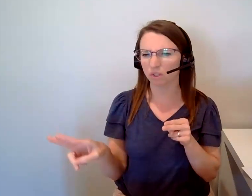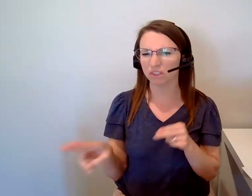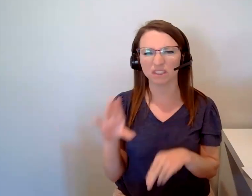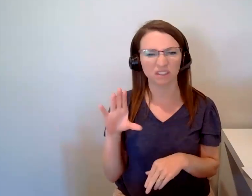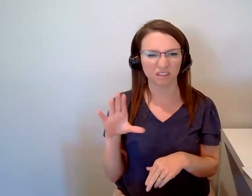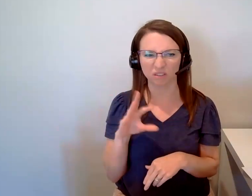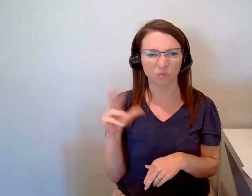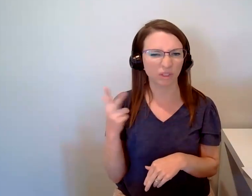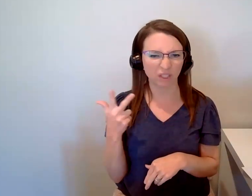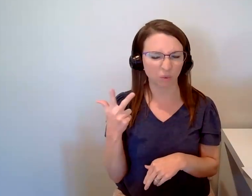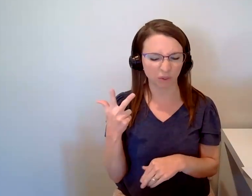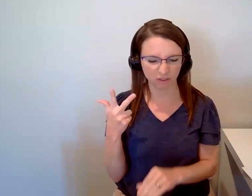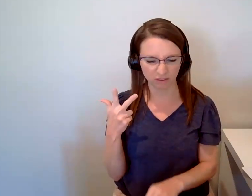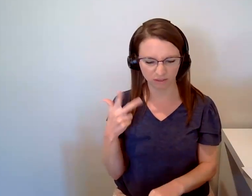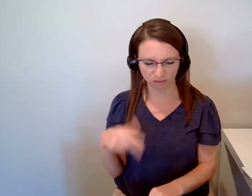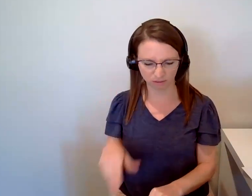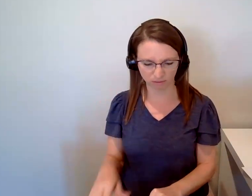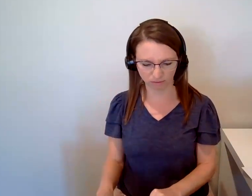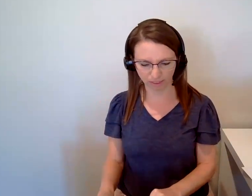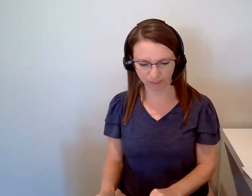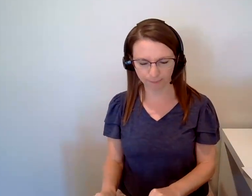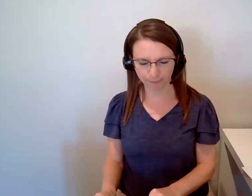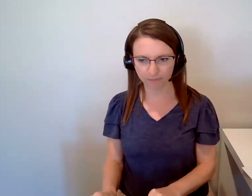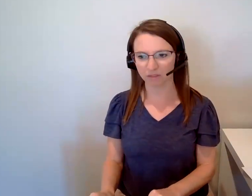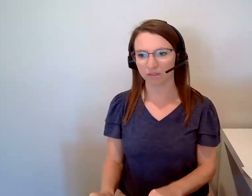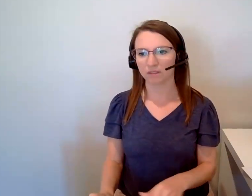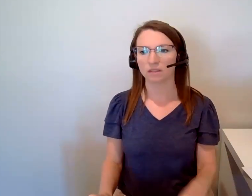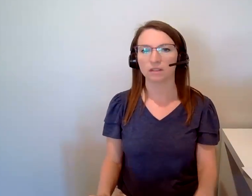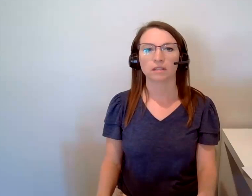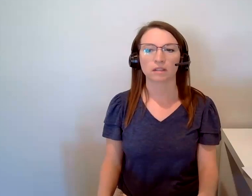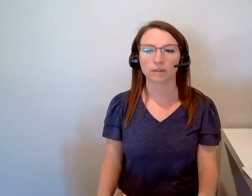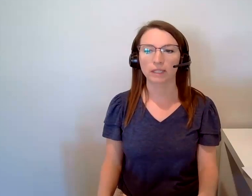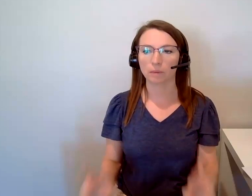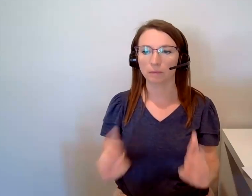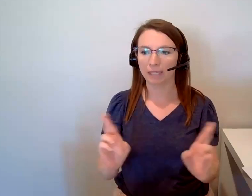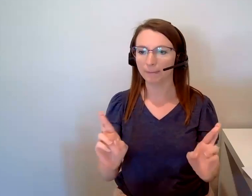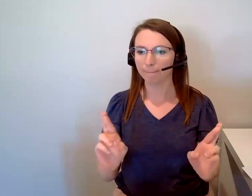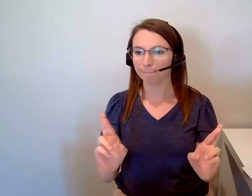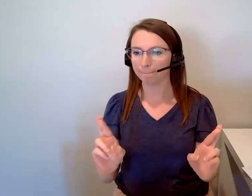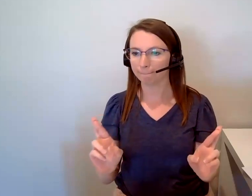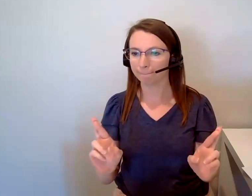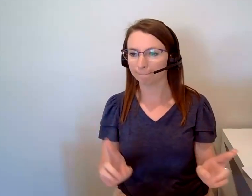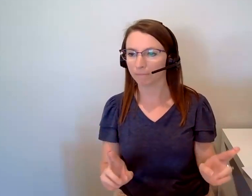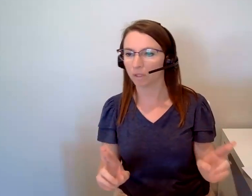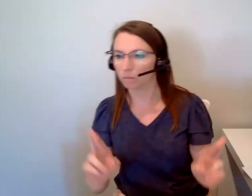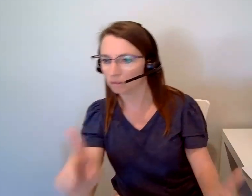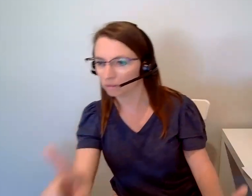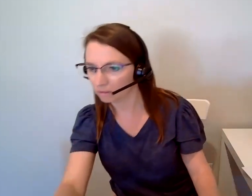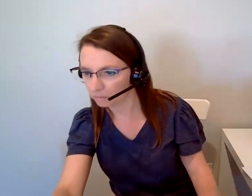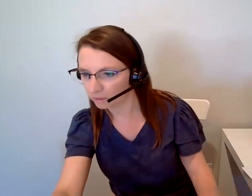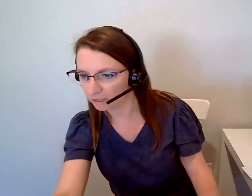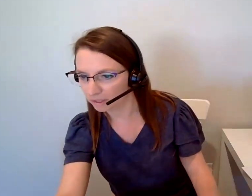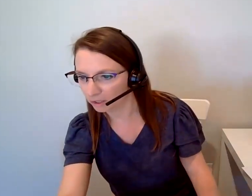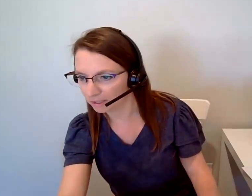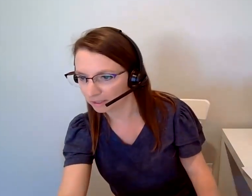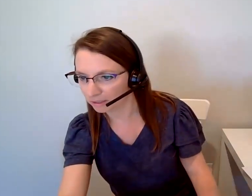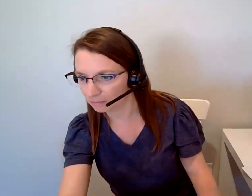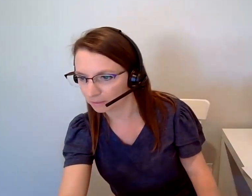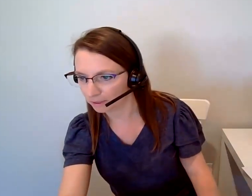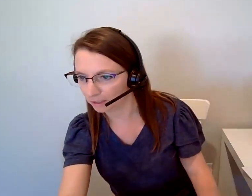words, 3-letter words. Okay. All right. Are we ready? Oh, is there a double sign